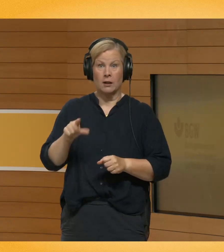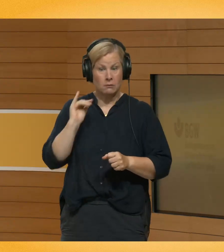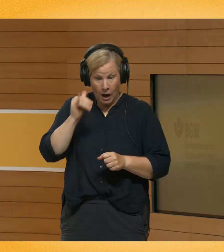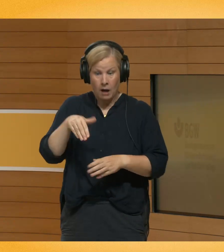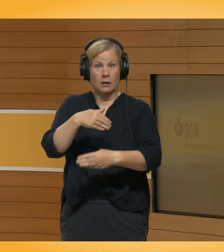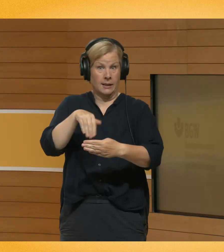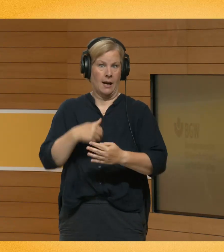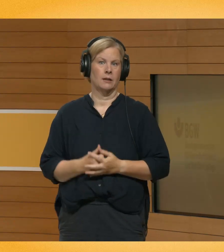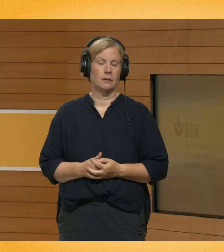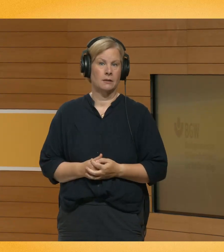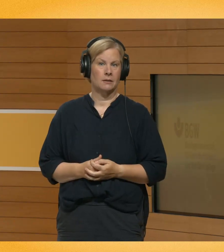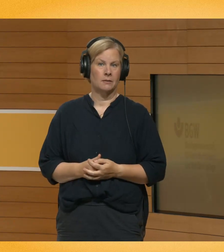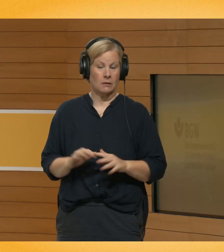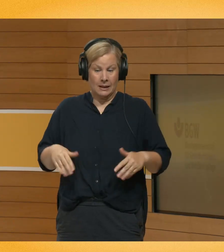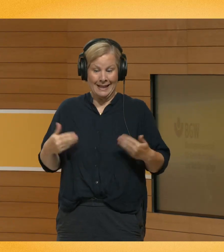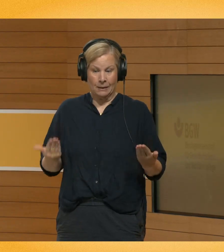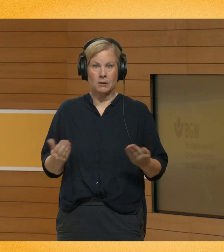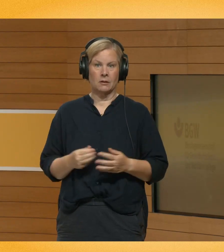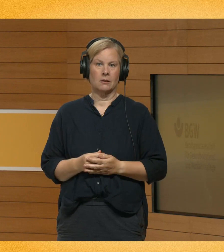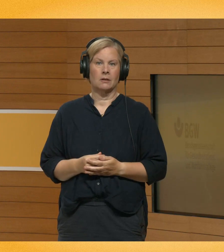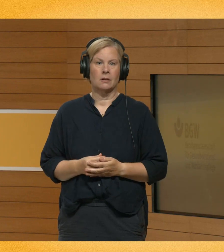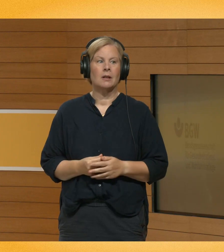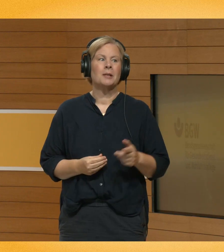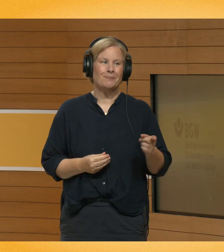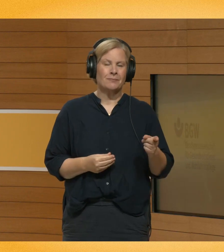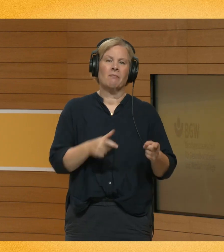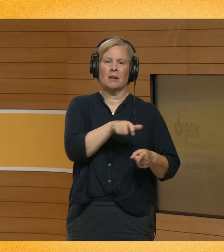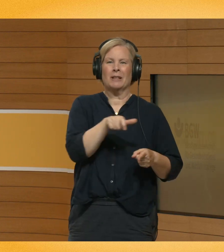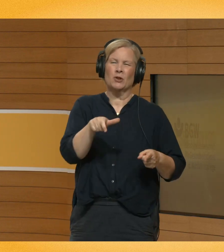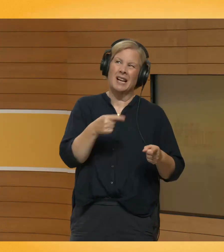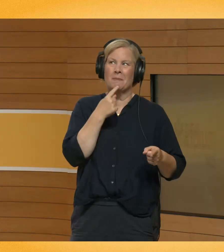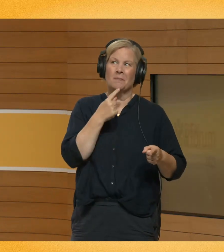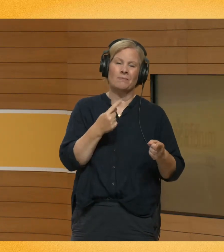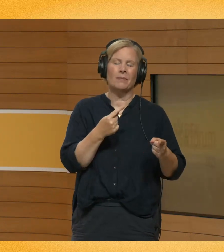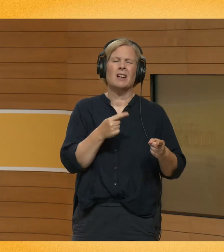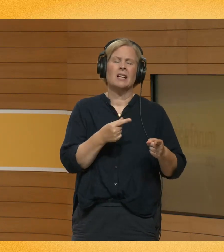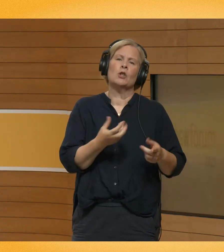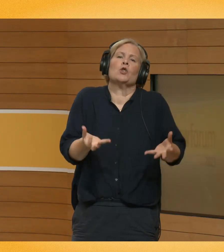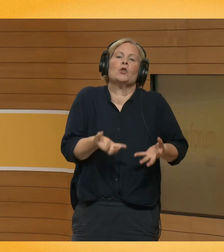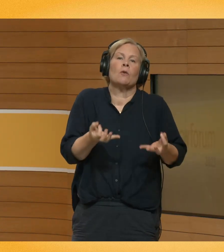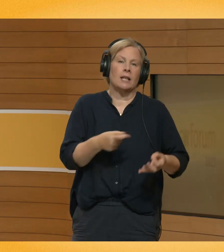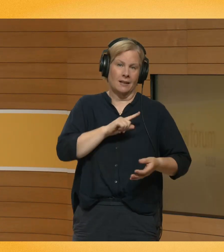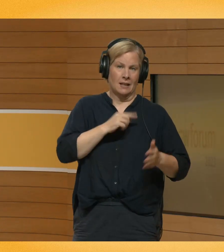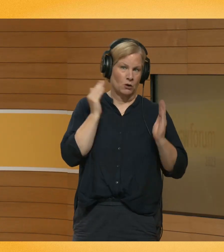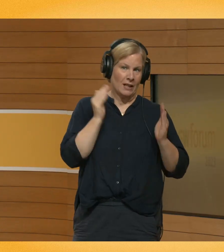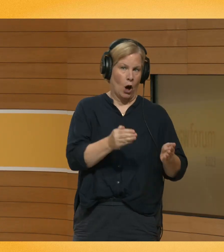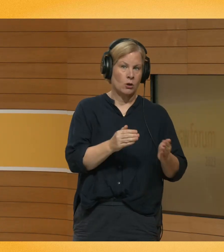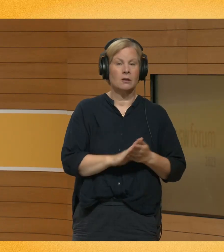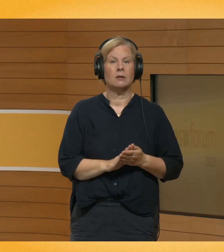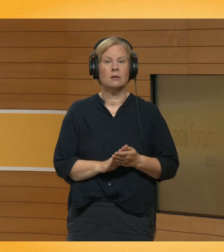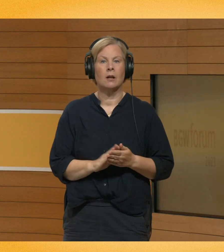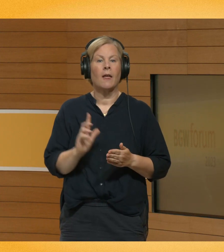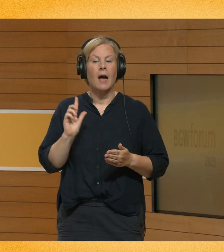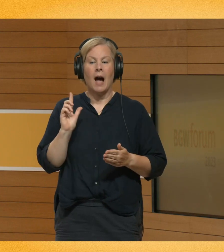So lack of confidence, I suppose, but also lack of awareness that there were opportunities. So it wasn't being communicated well that there